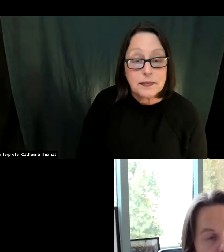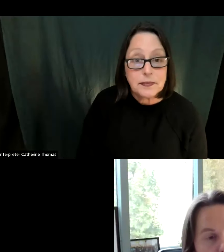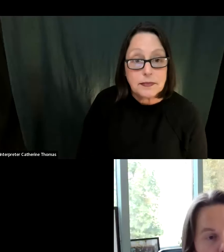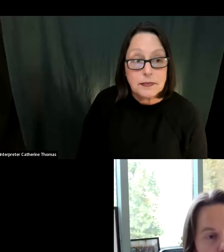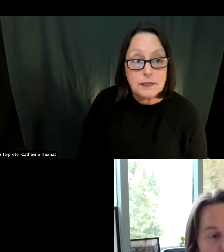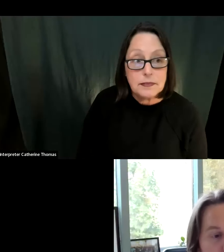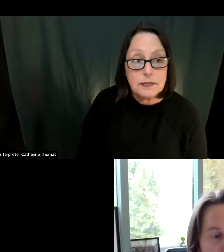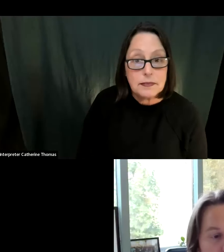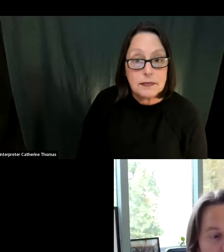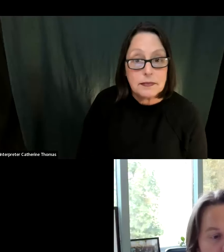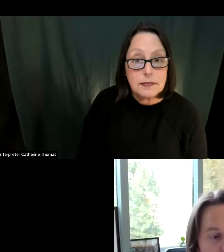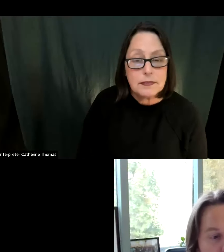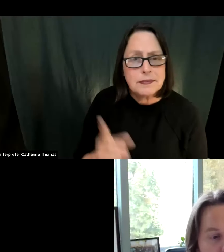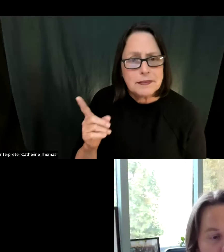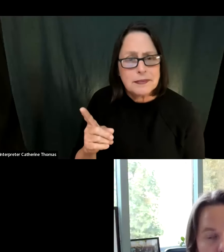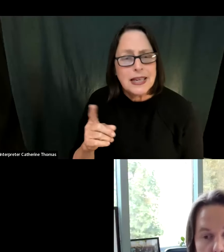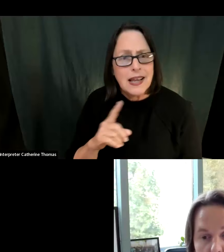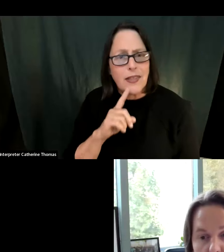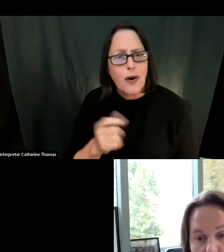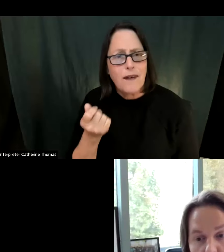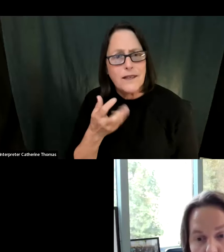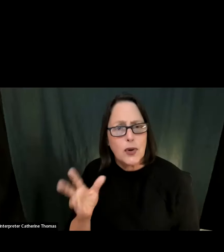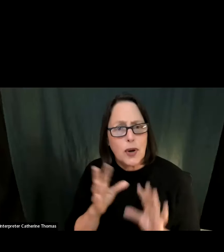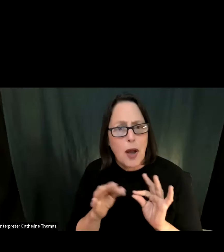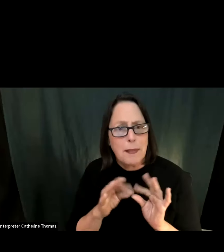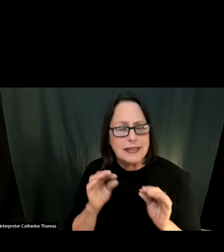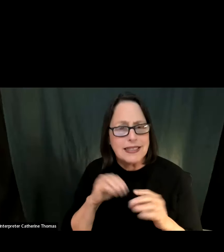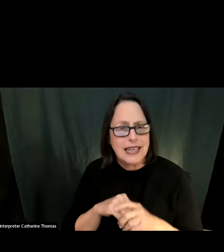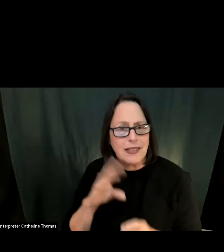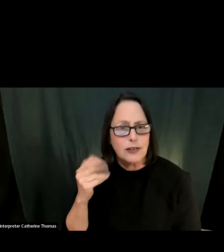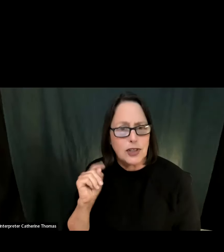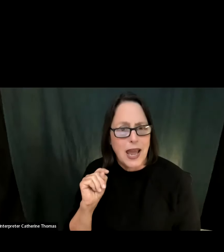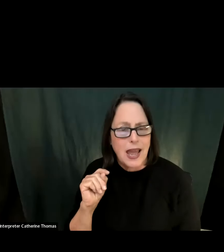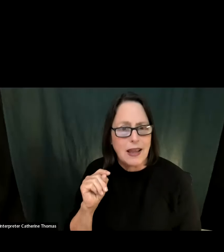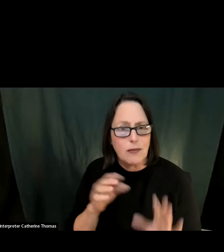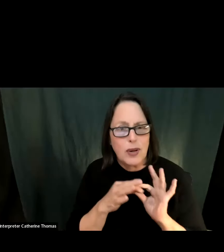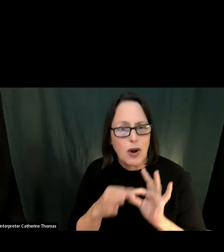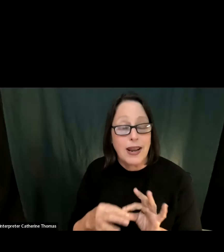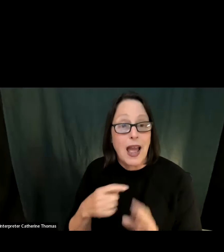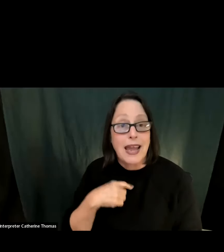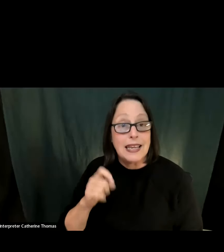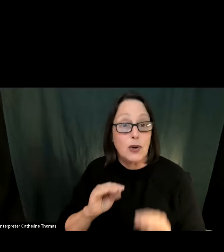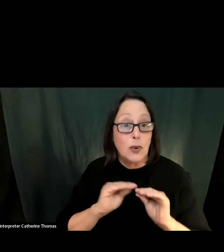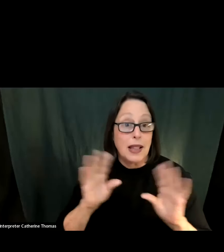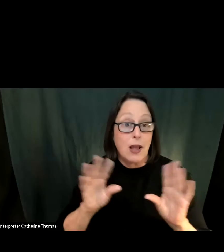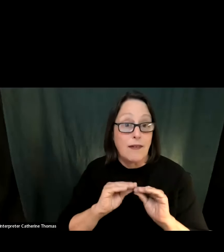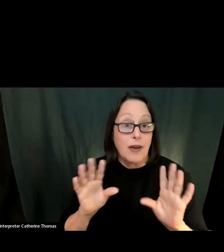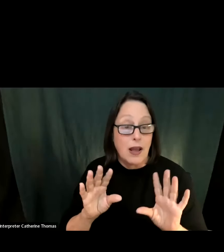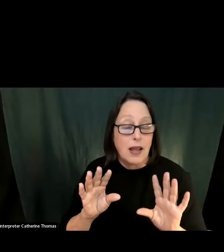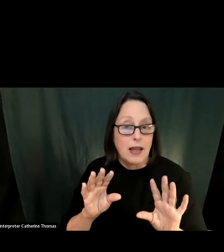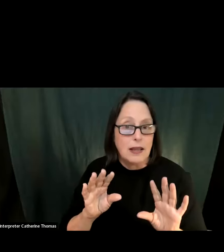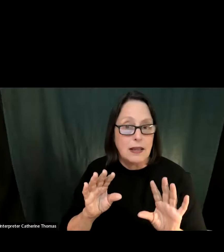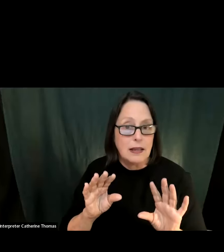So there are a few comments in the chat regarding, and I do need to clarify if this is regarding